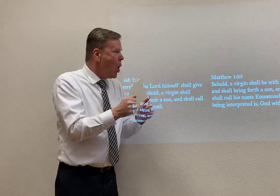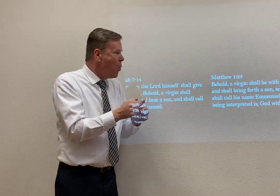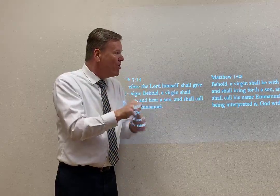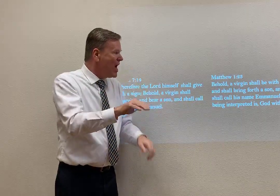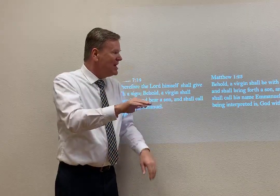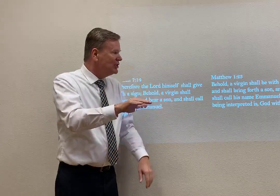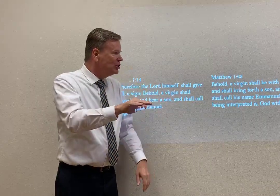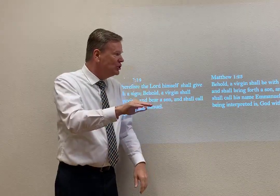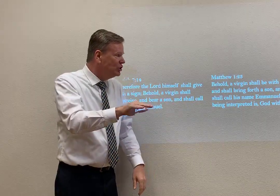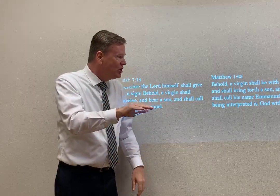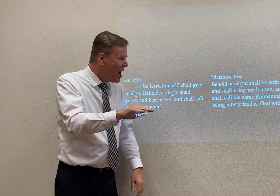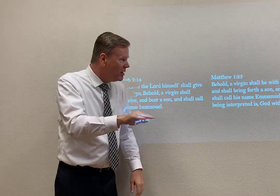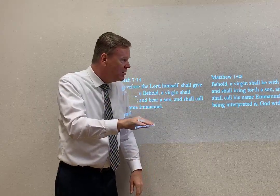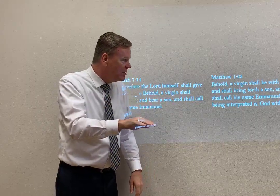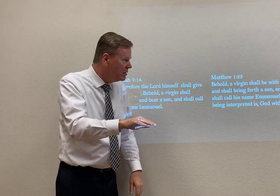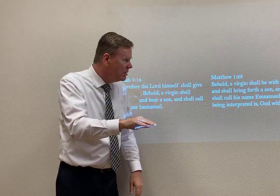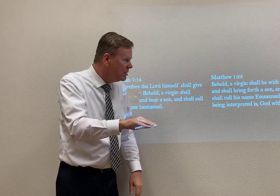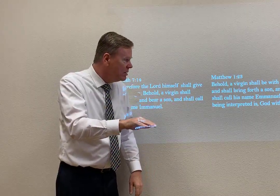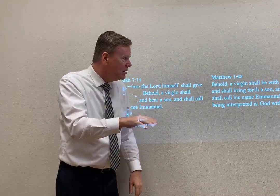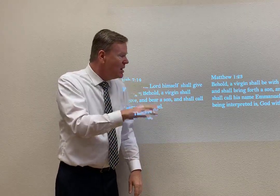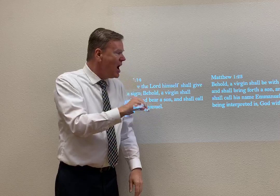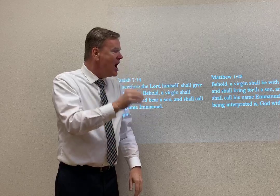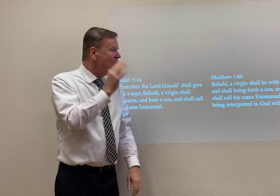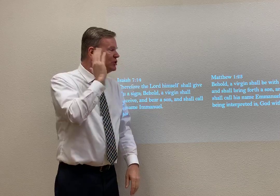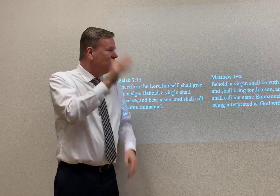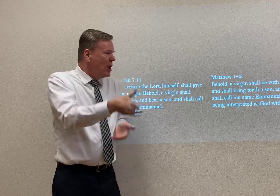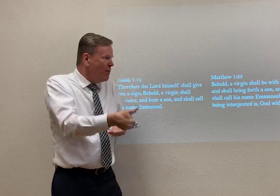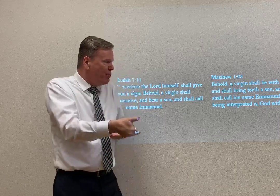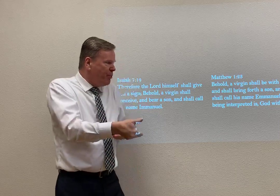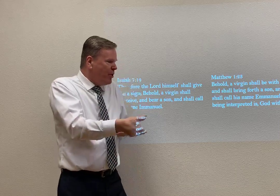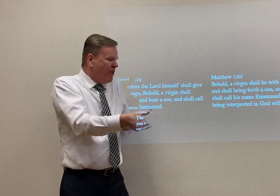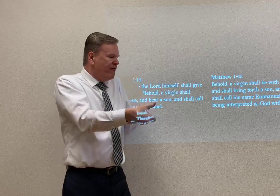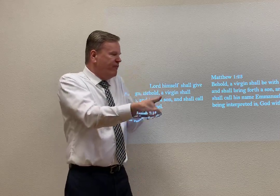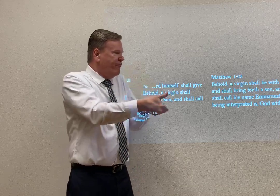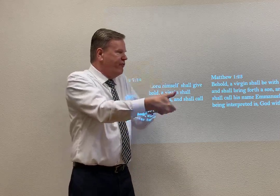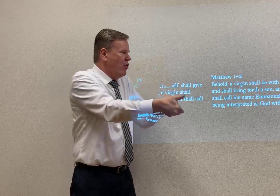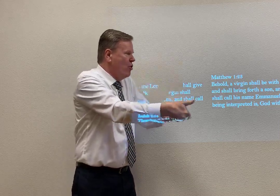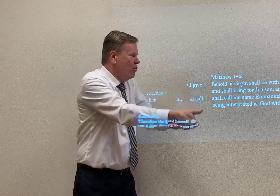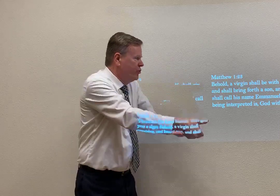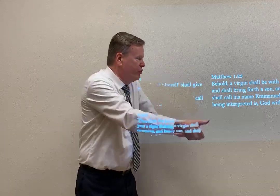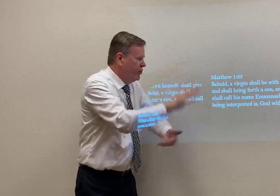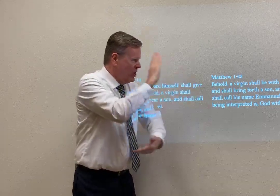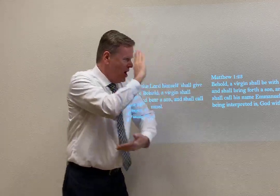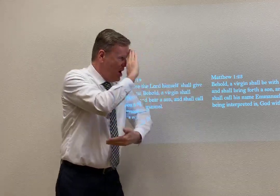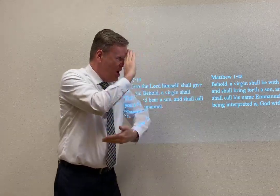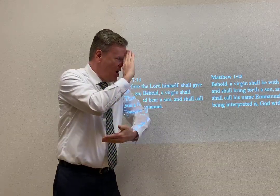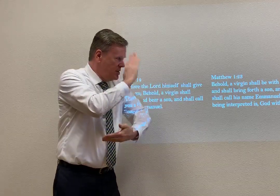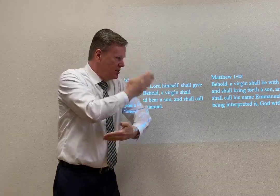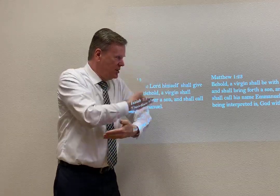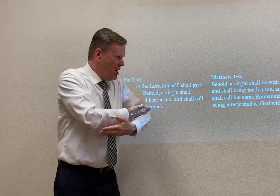virgin shall be with child and shall bring forth a son,